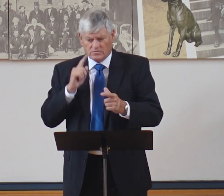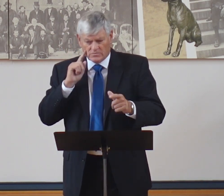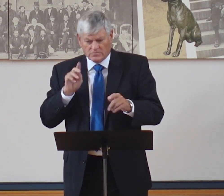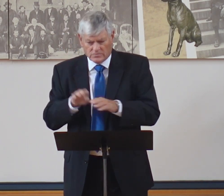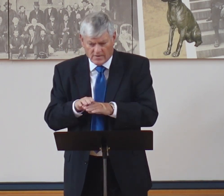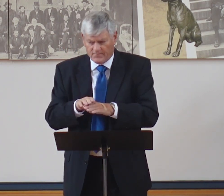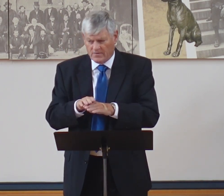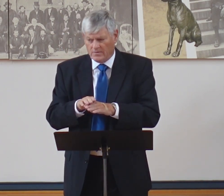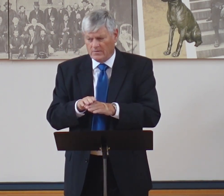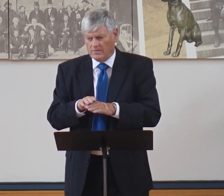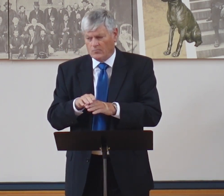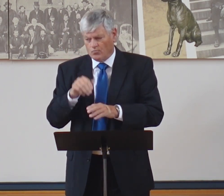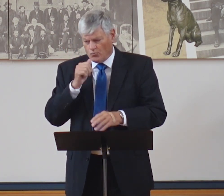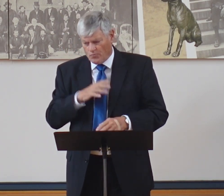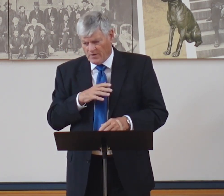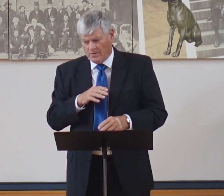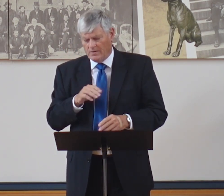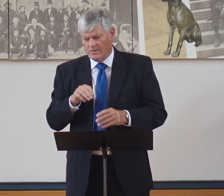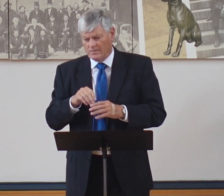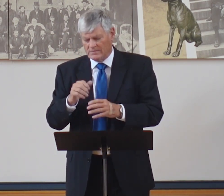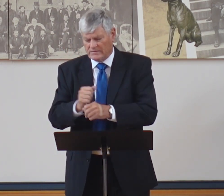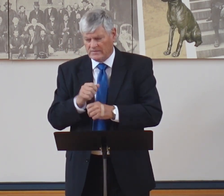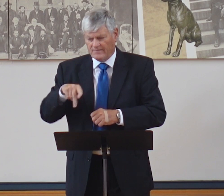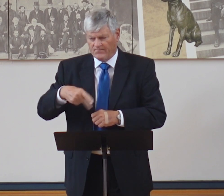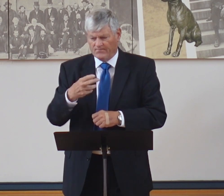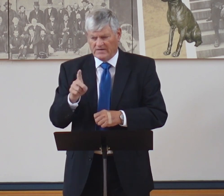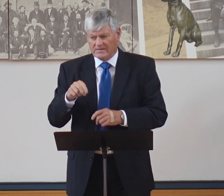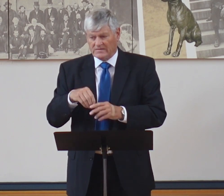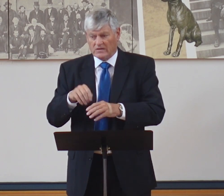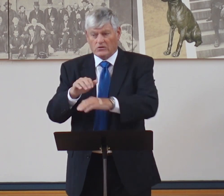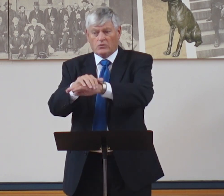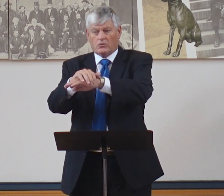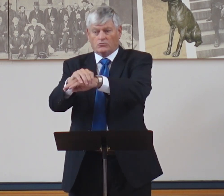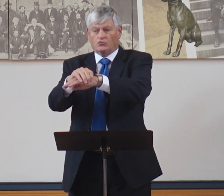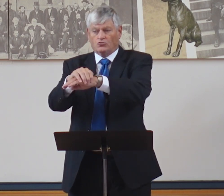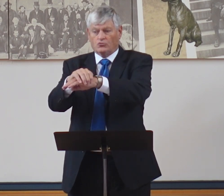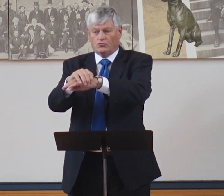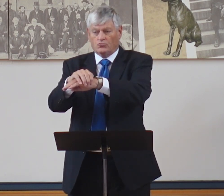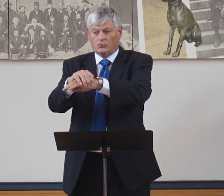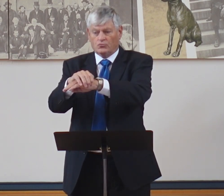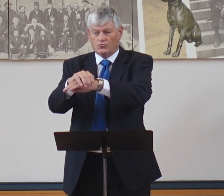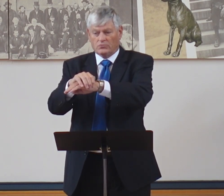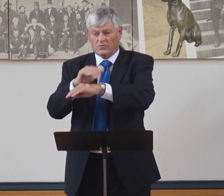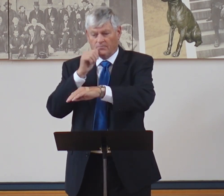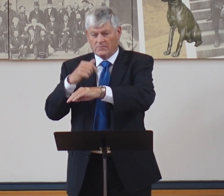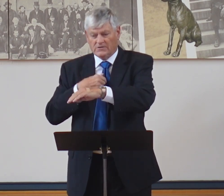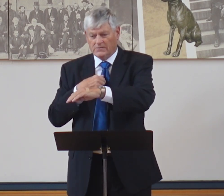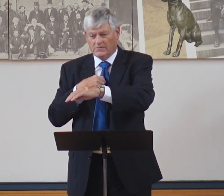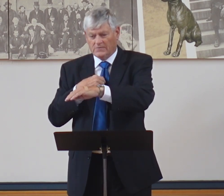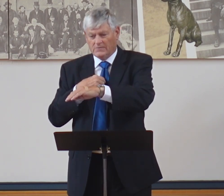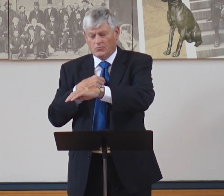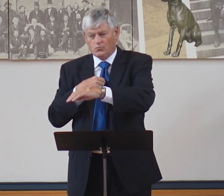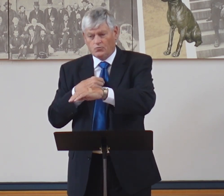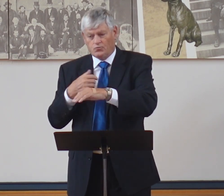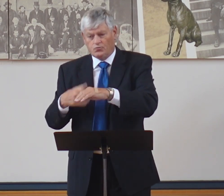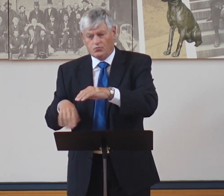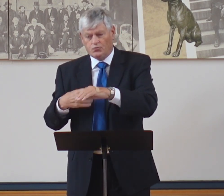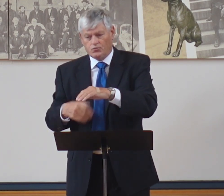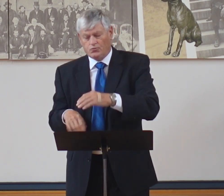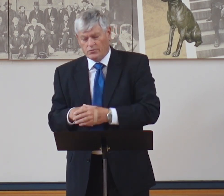the first deaf female to receive her PhD in English. I couldn't be more proud of her.